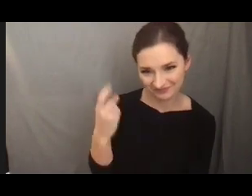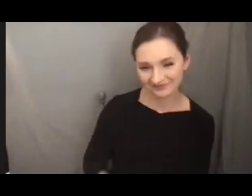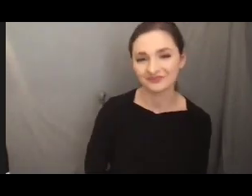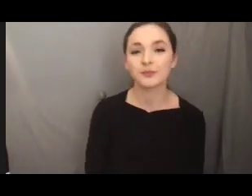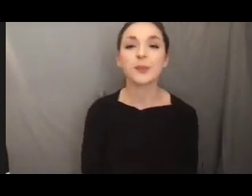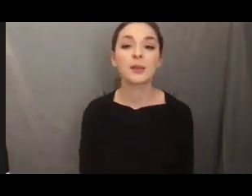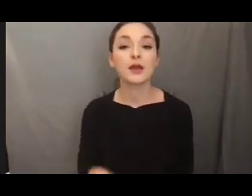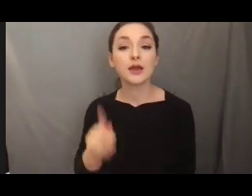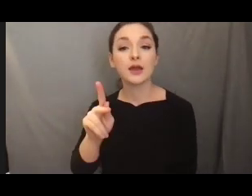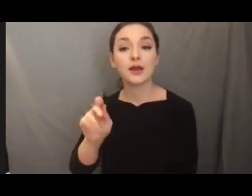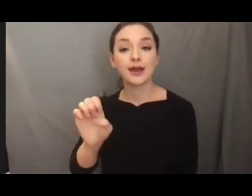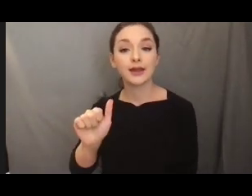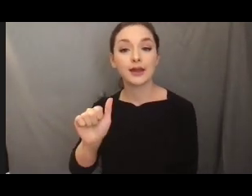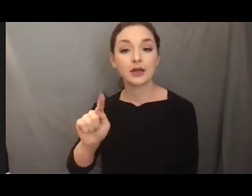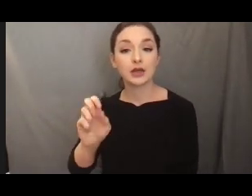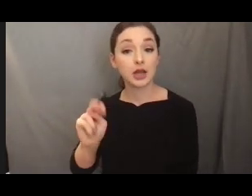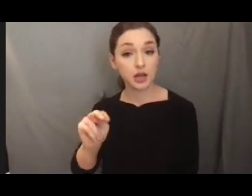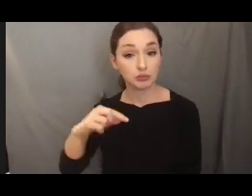you have a question?